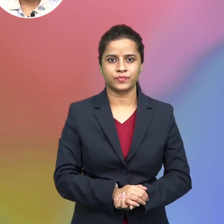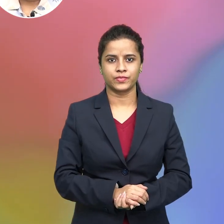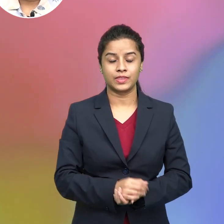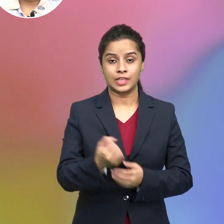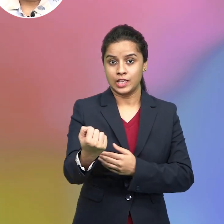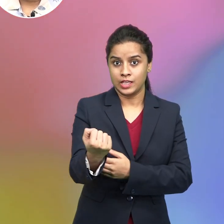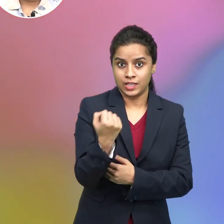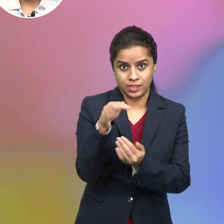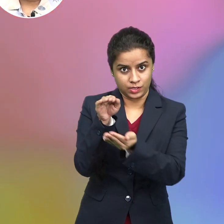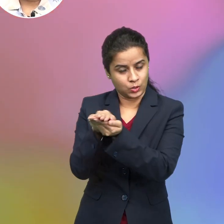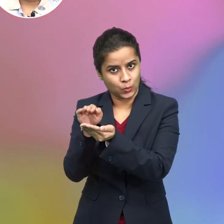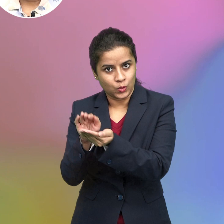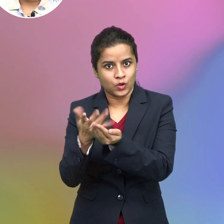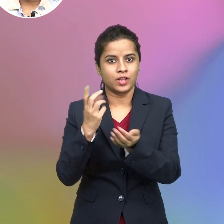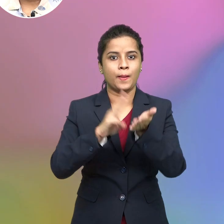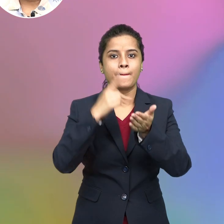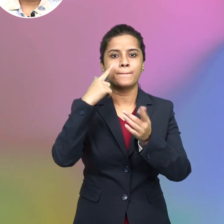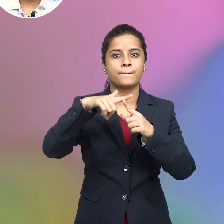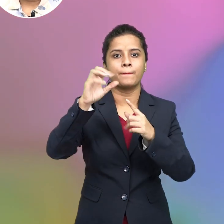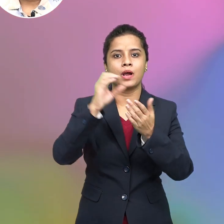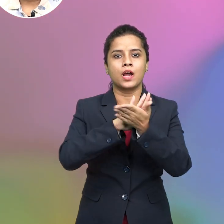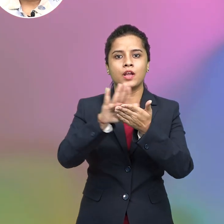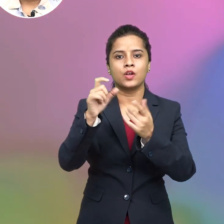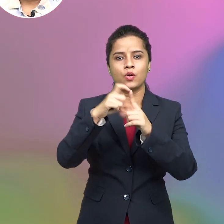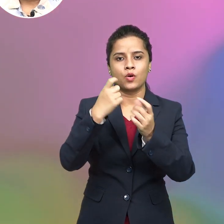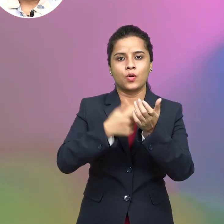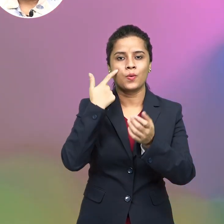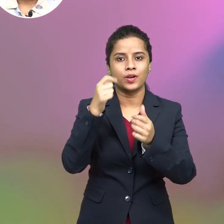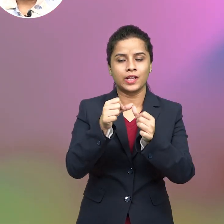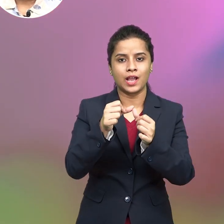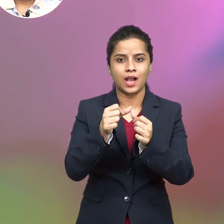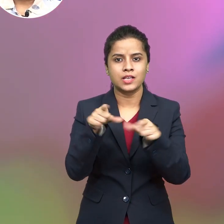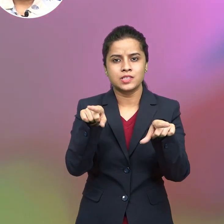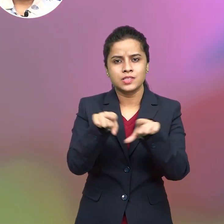The energy is stored in mitochondria as ATP.